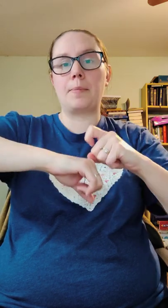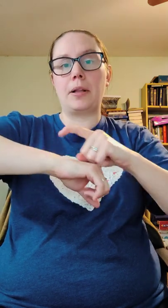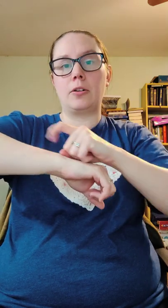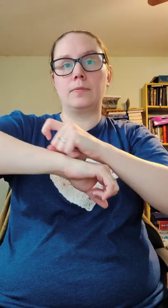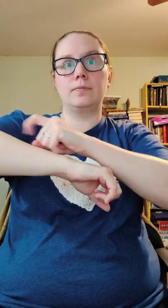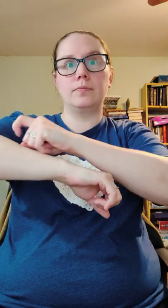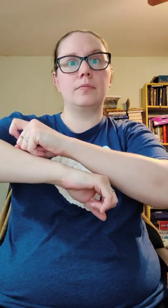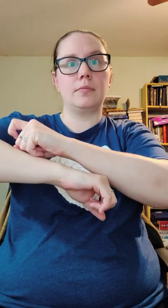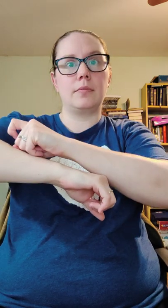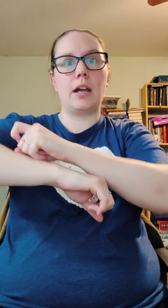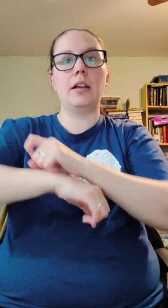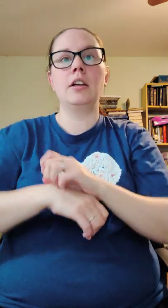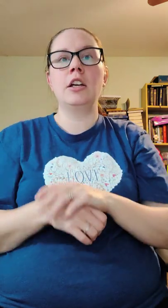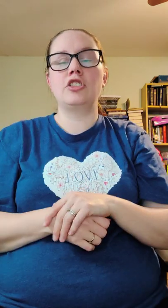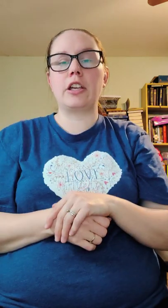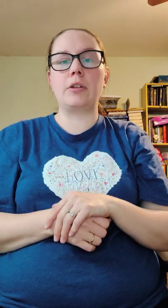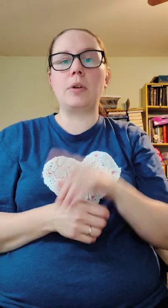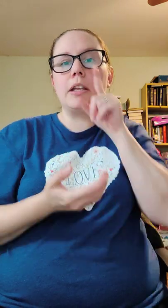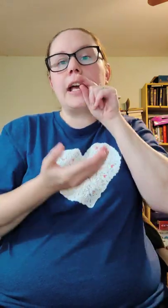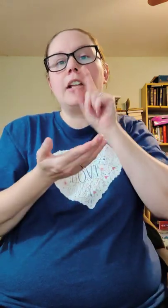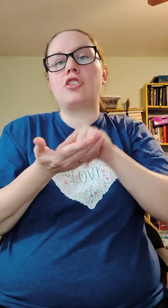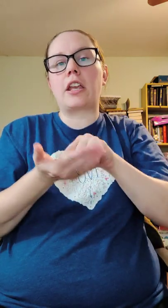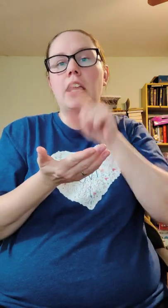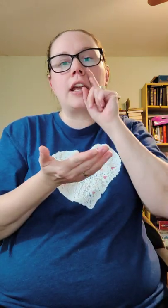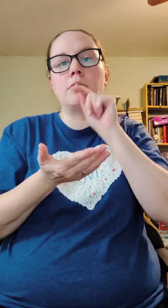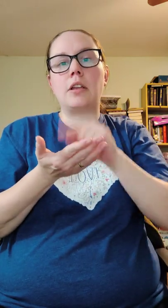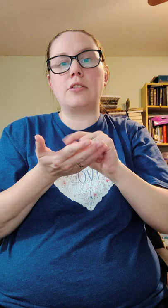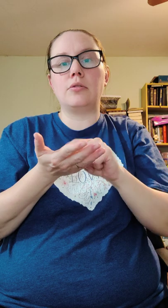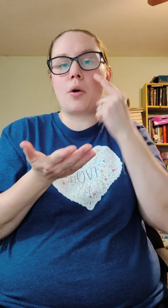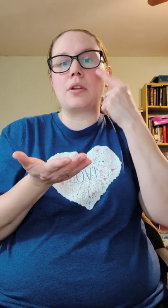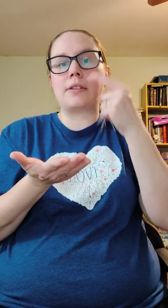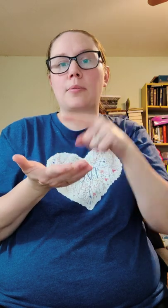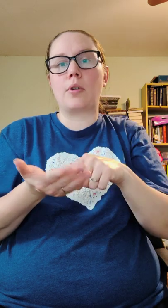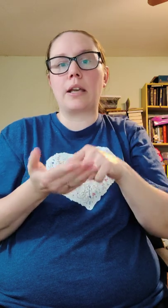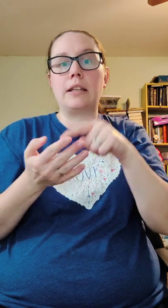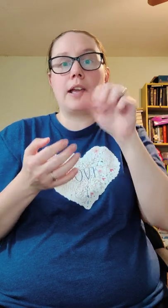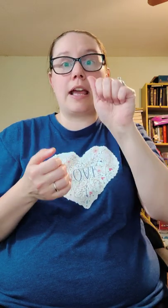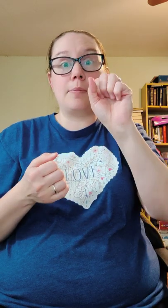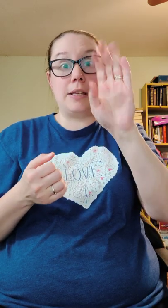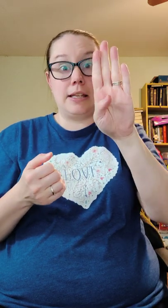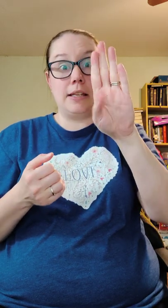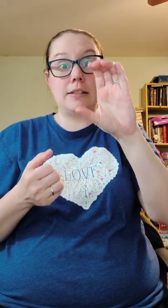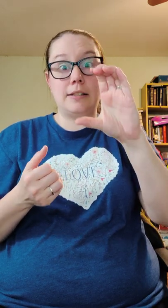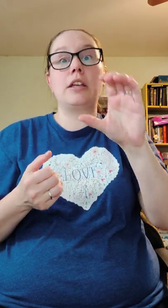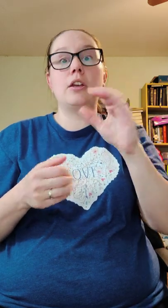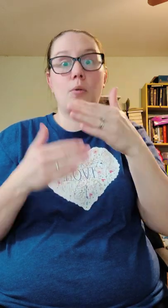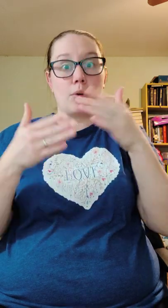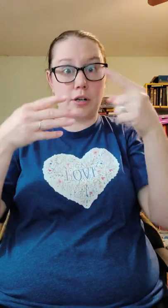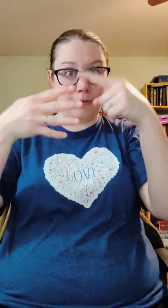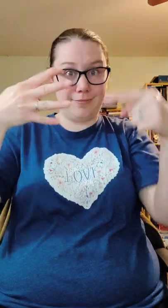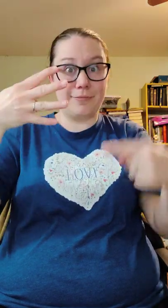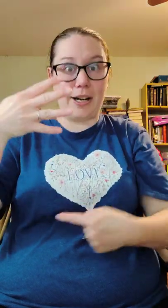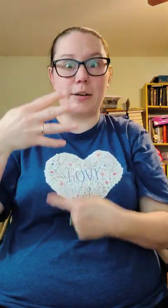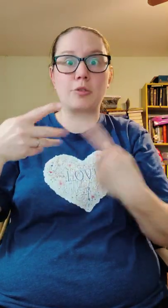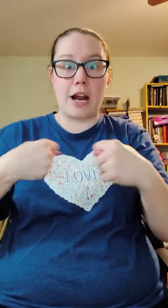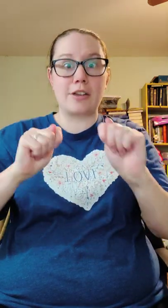Caterpillar. Okay. Chicken we did. Chicken. As you notice, I'm going in the A, B, C order. Right? I'm trying